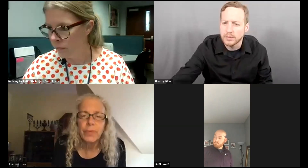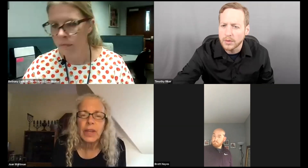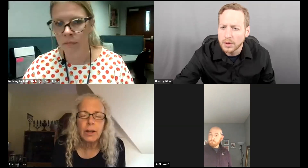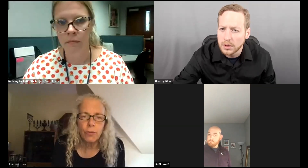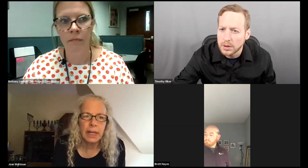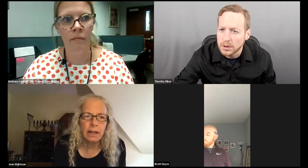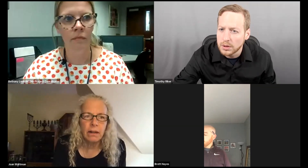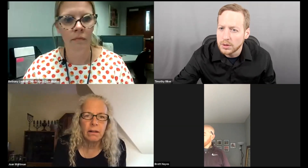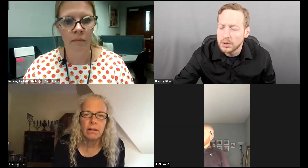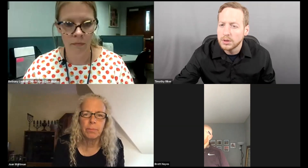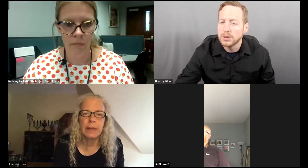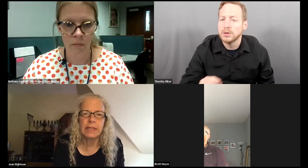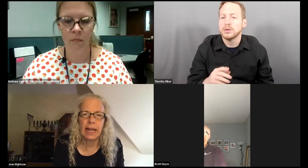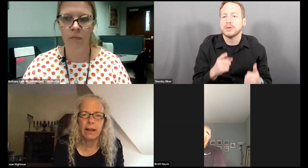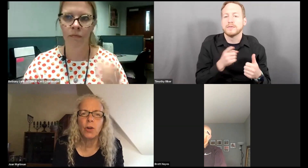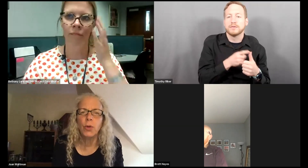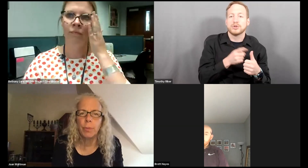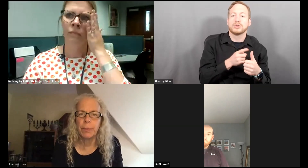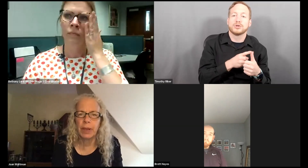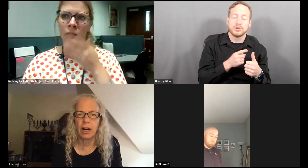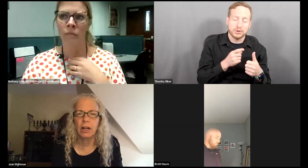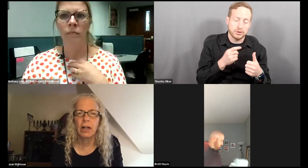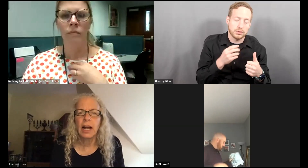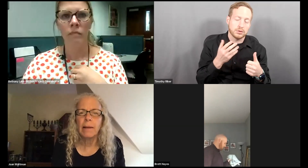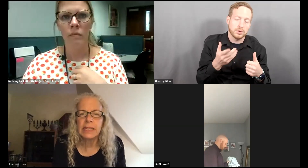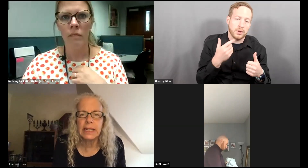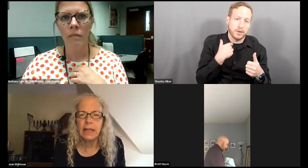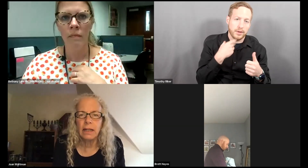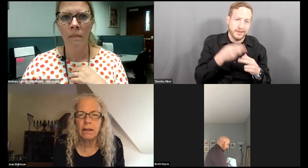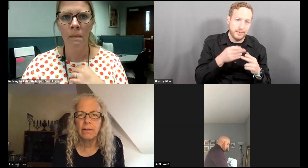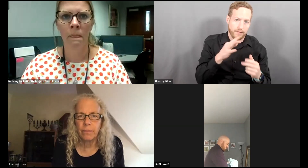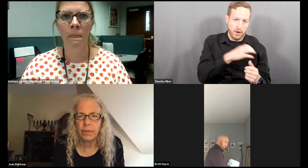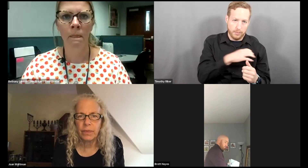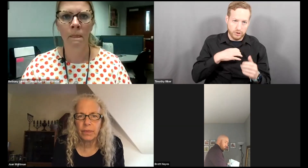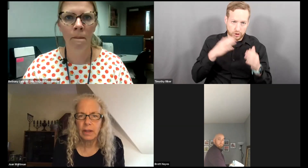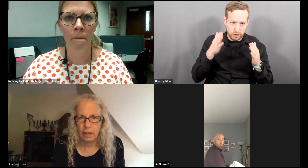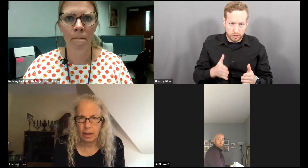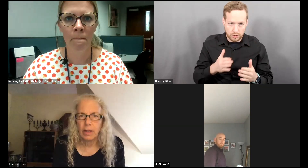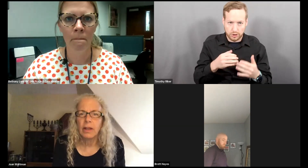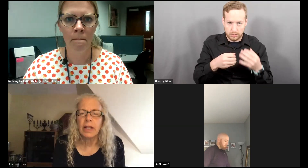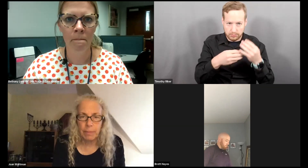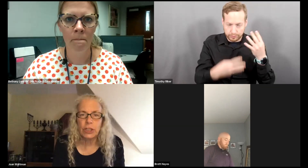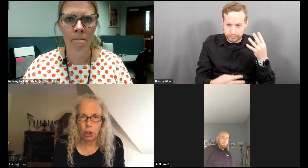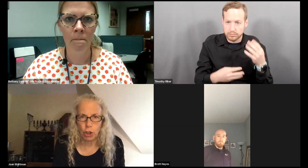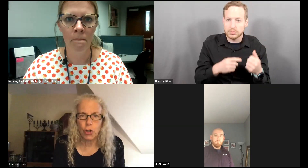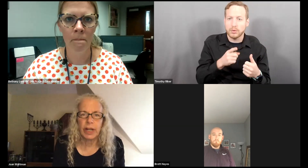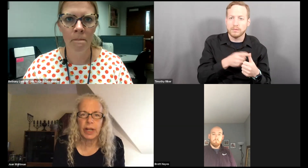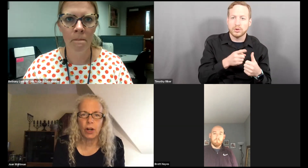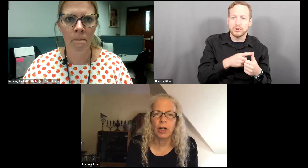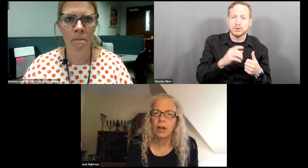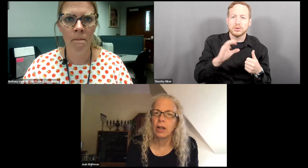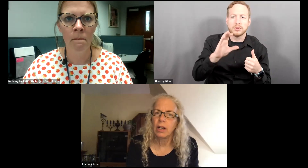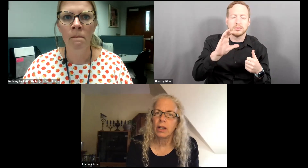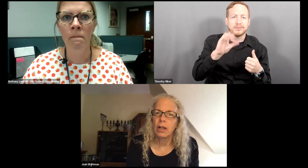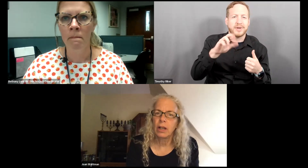Okay, I'm going to repeat Tim saying who the people are. I'm seeing the commissioners who are